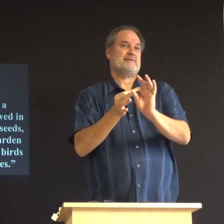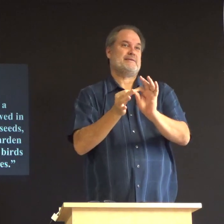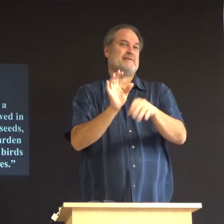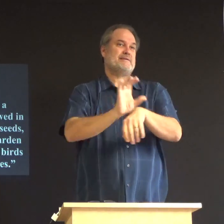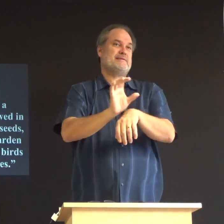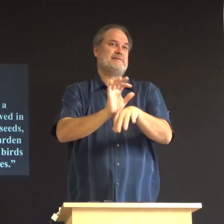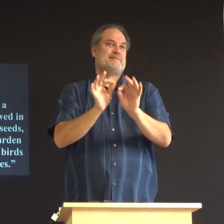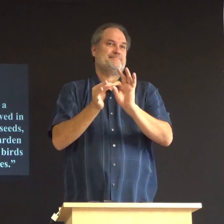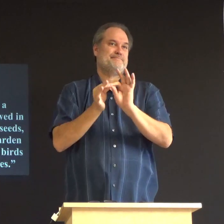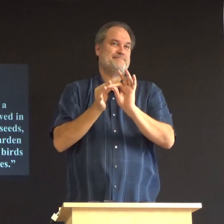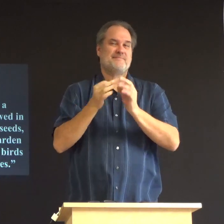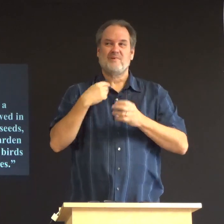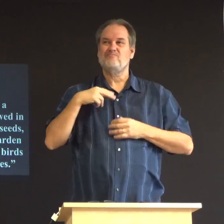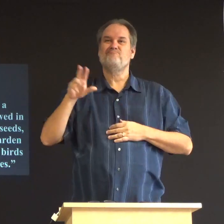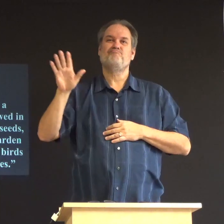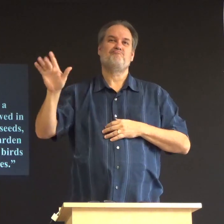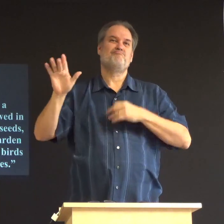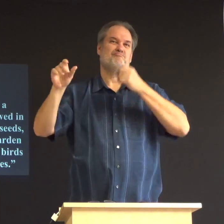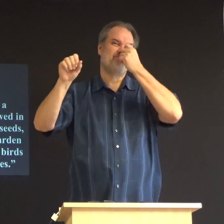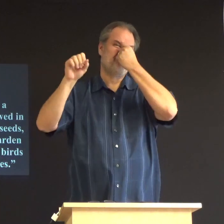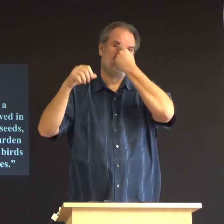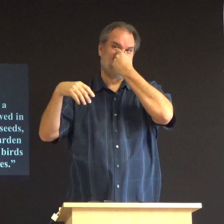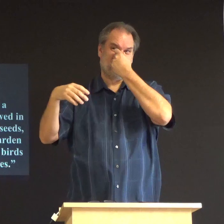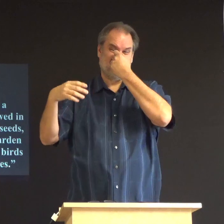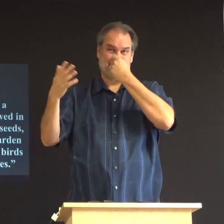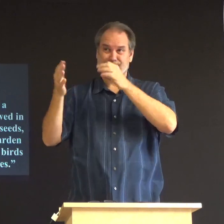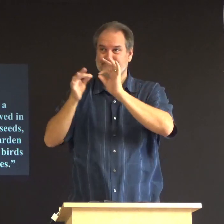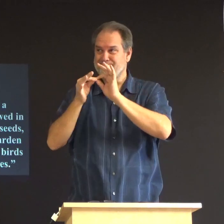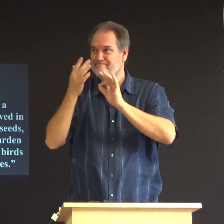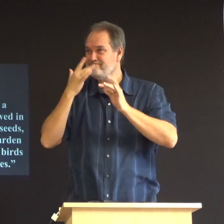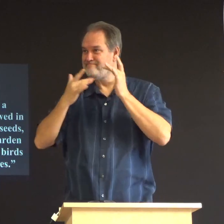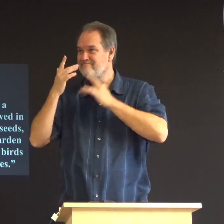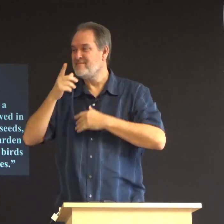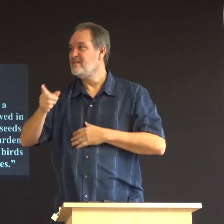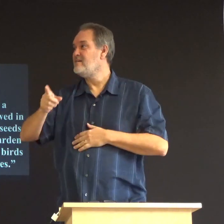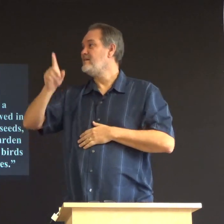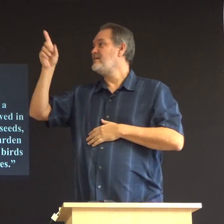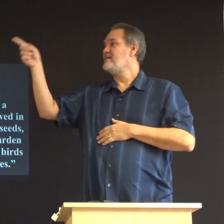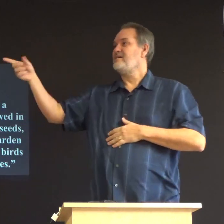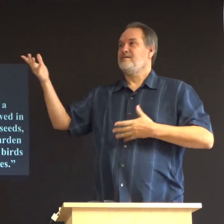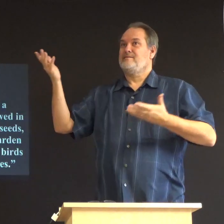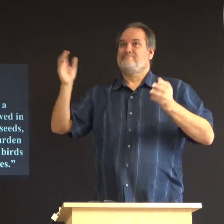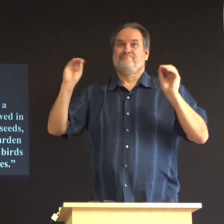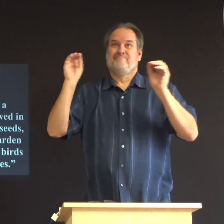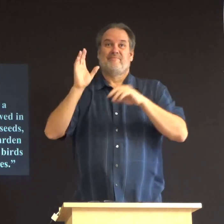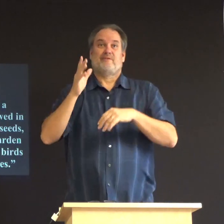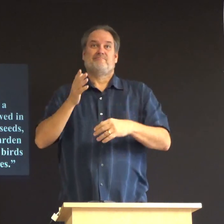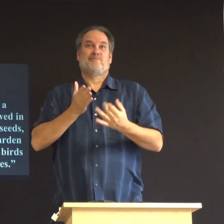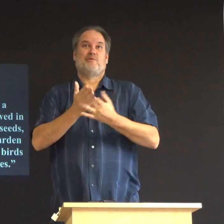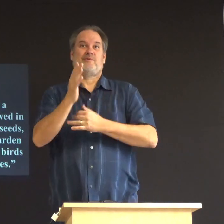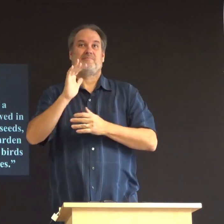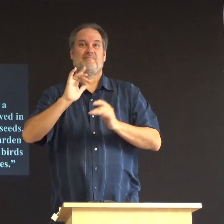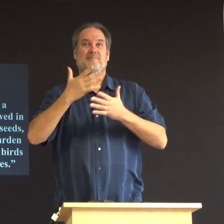And they go and they live in a place where there's not a lot of deaf people, so they go to a church with an interpreter or